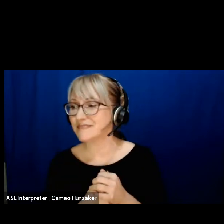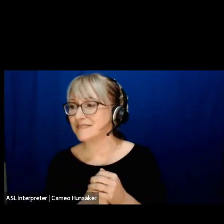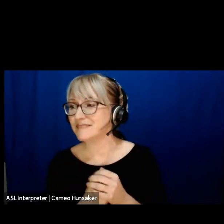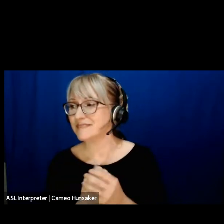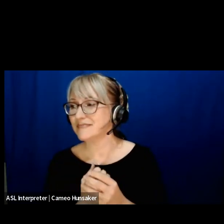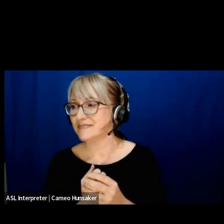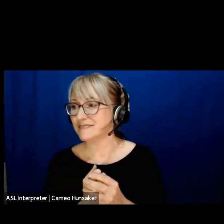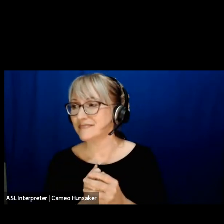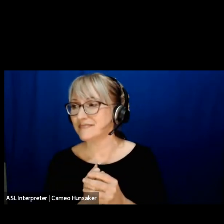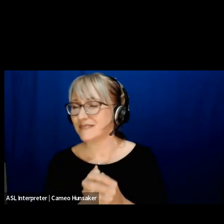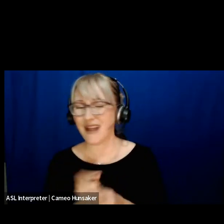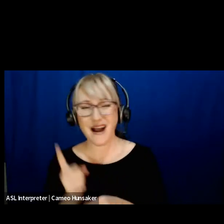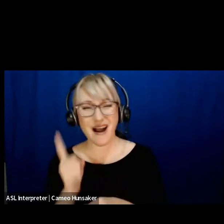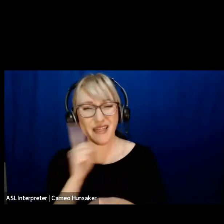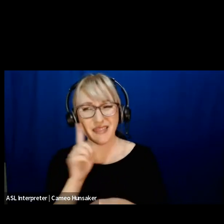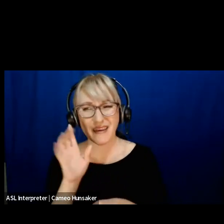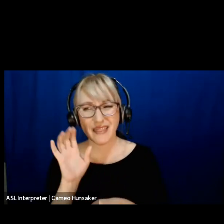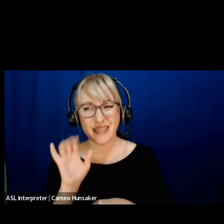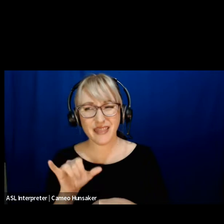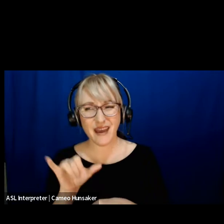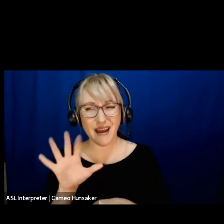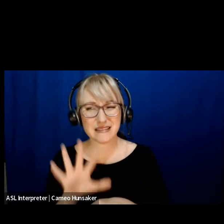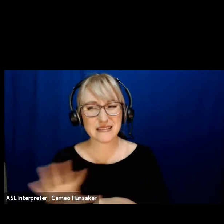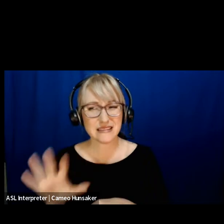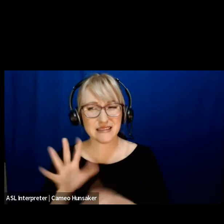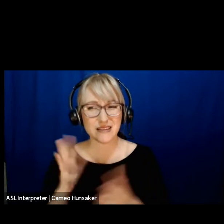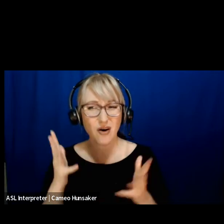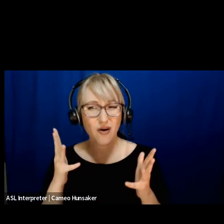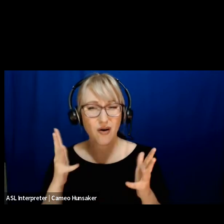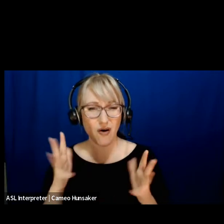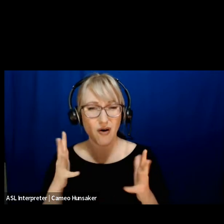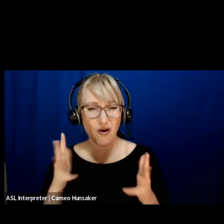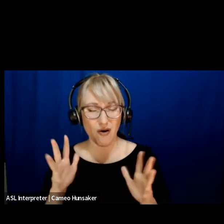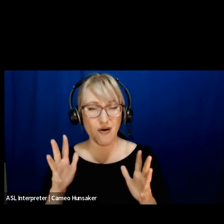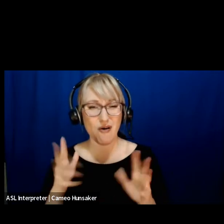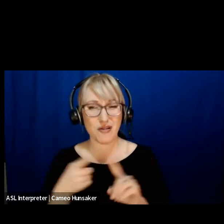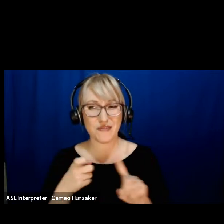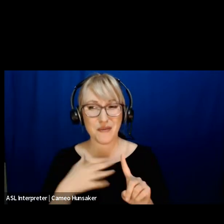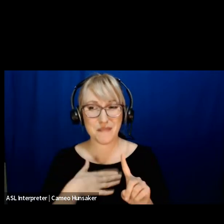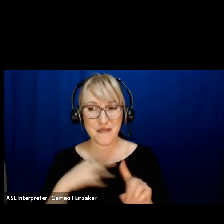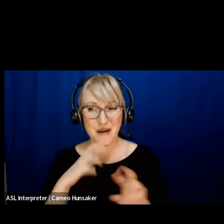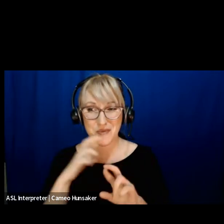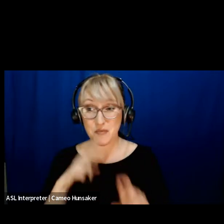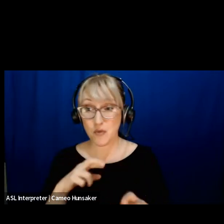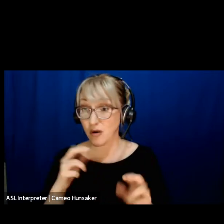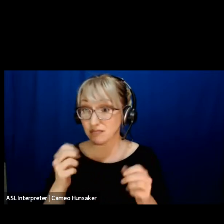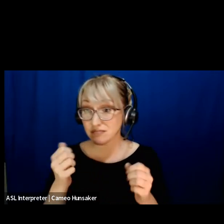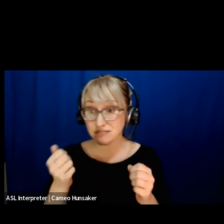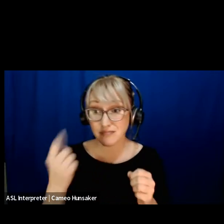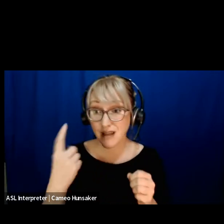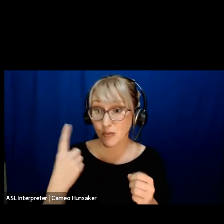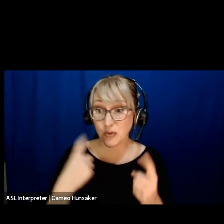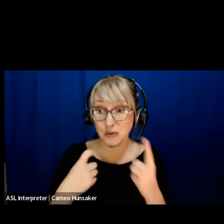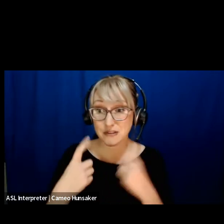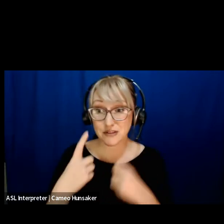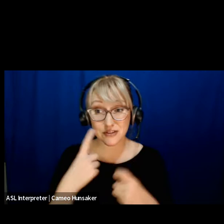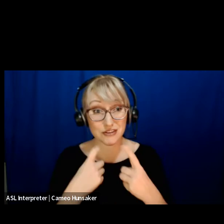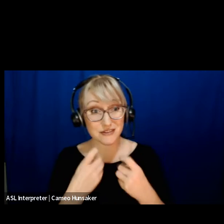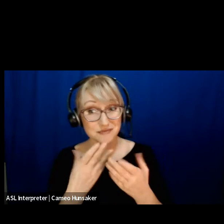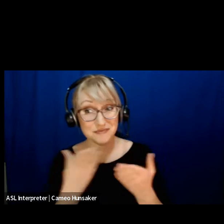I think that's about all I have that I wanted to share for my report. And does anybody have any questions?